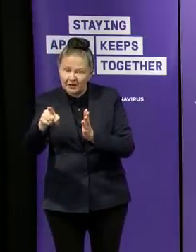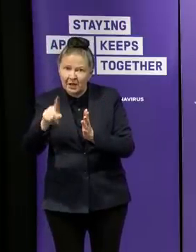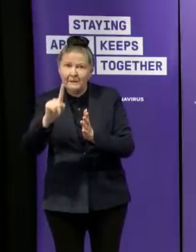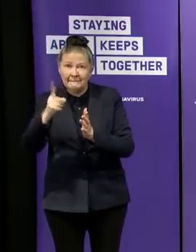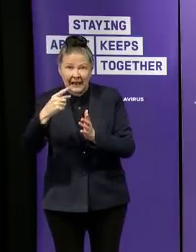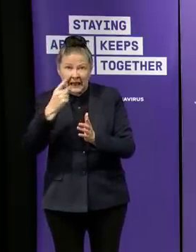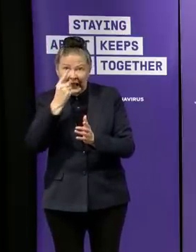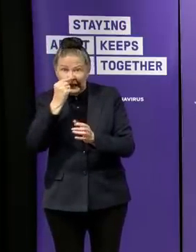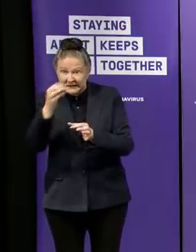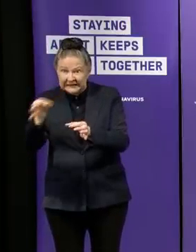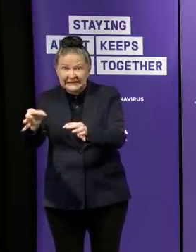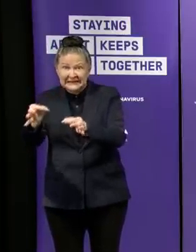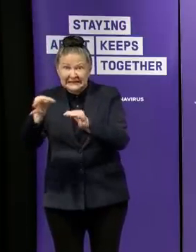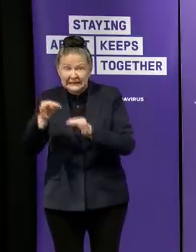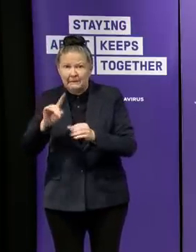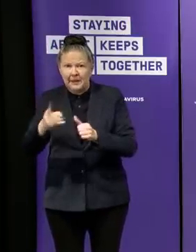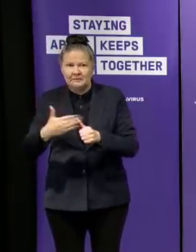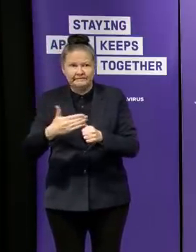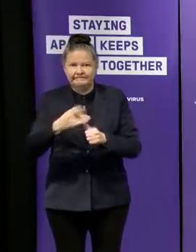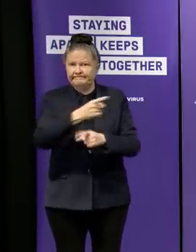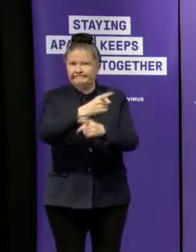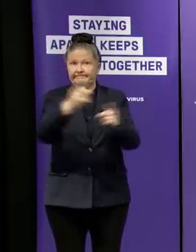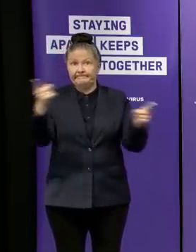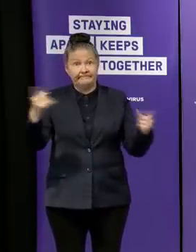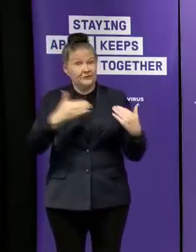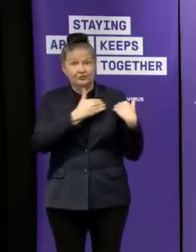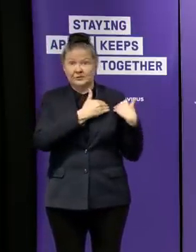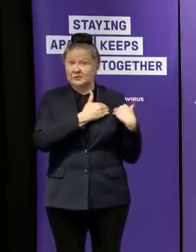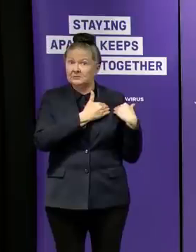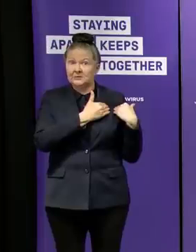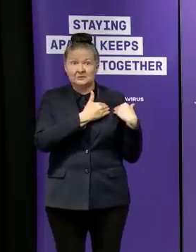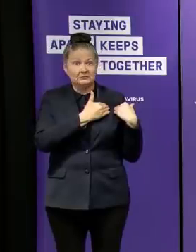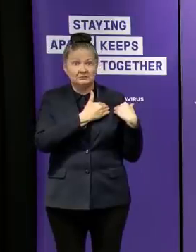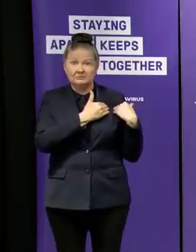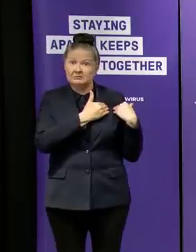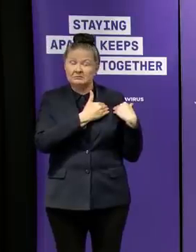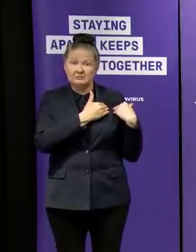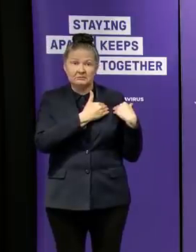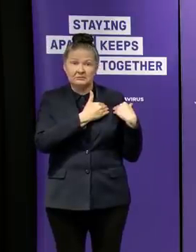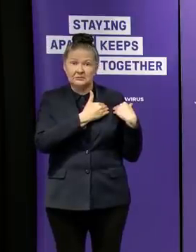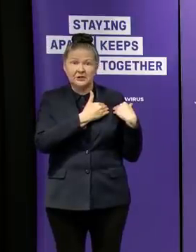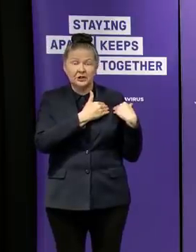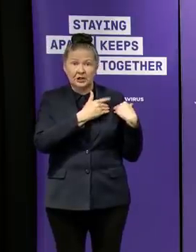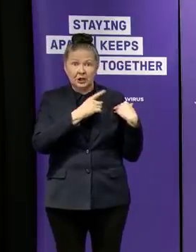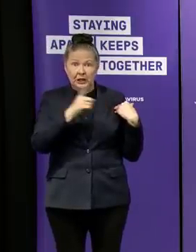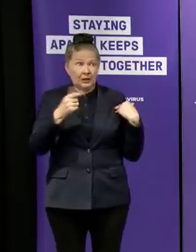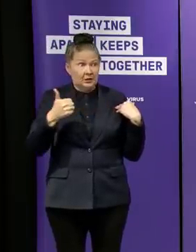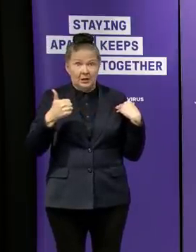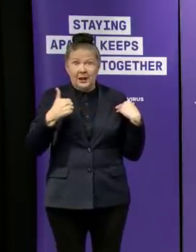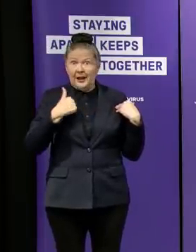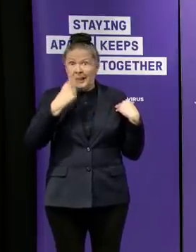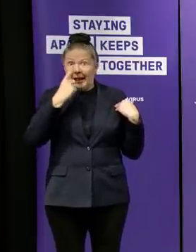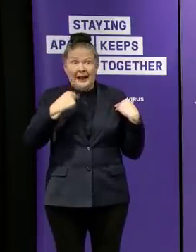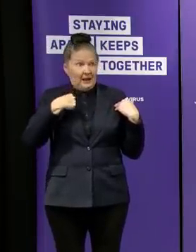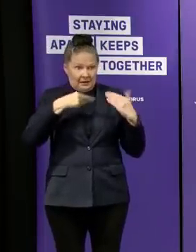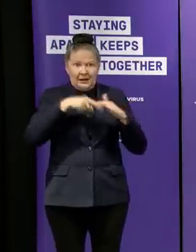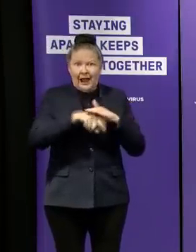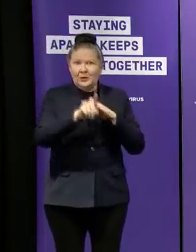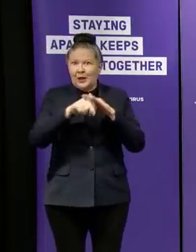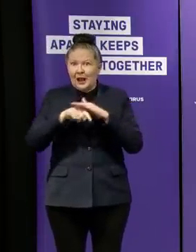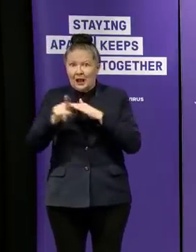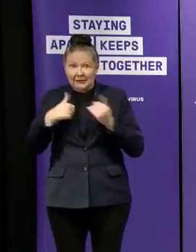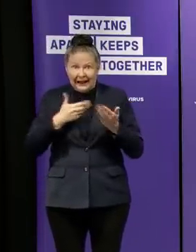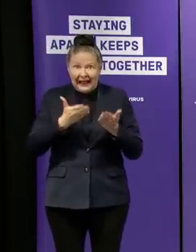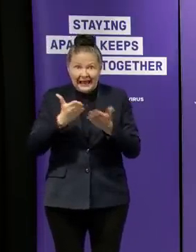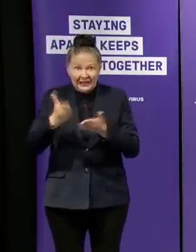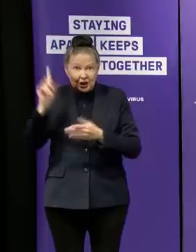all of us. Do we, yes, avail ourselves of the greater freedoms that have been announced today? Do we do it